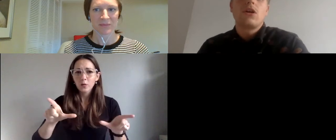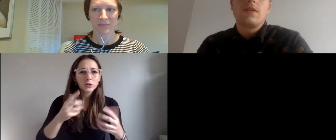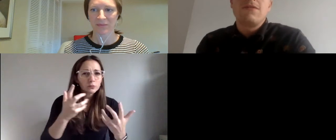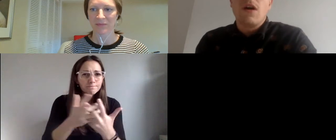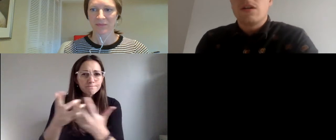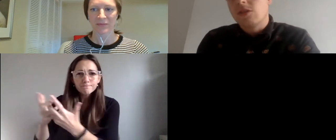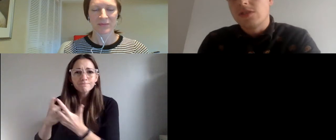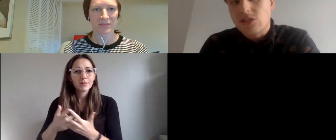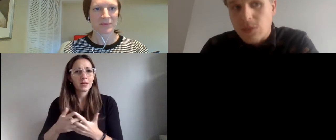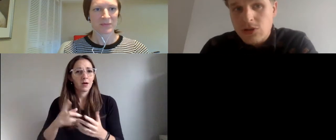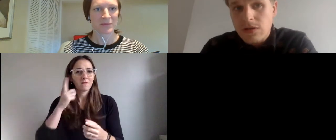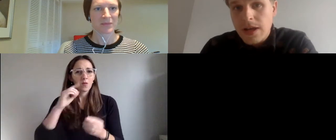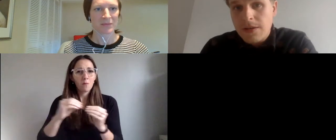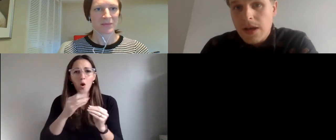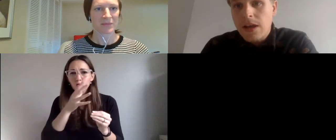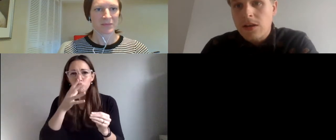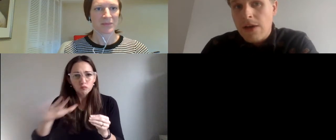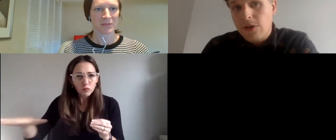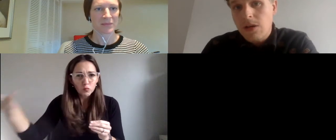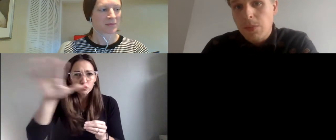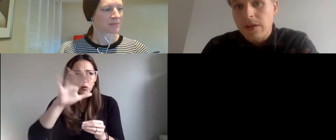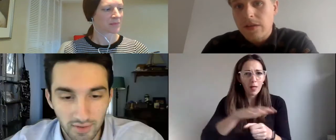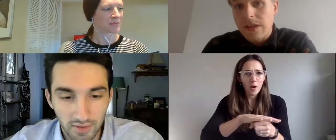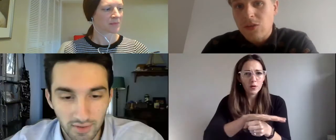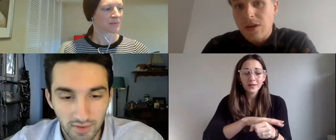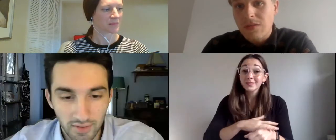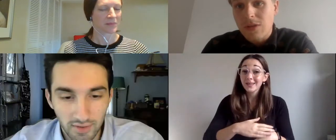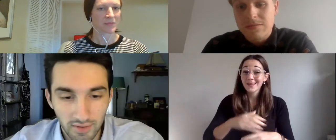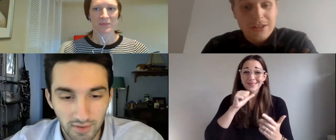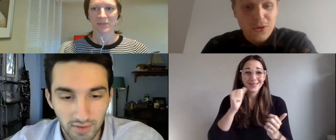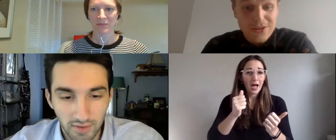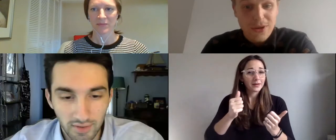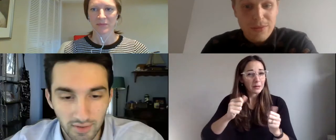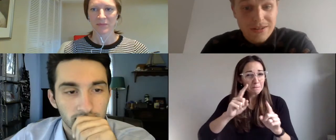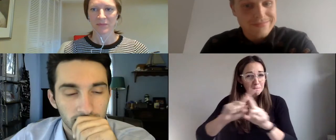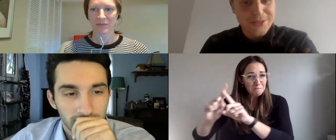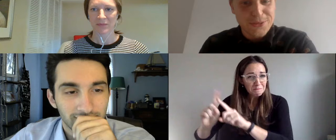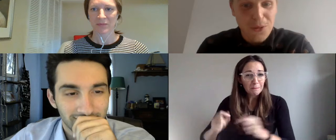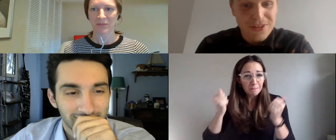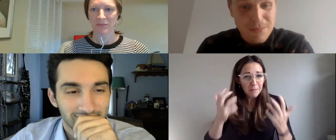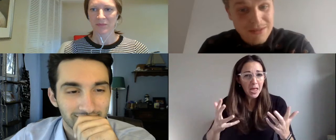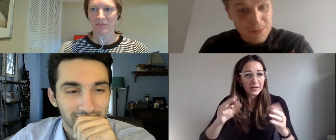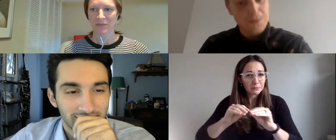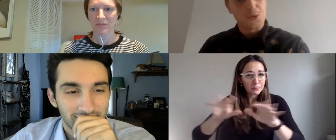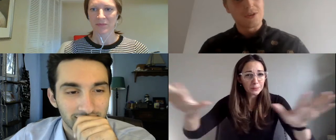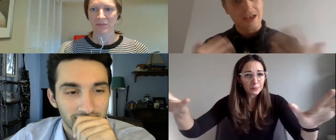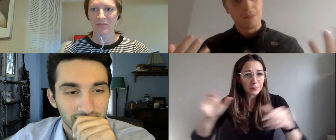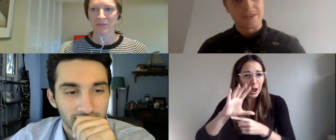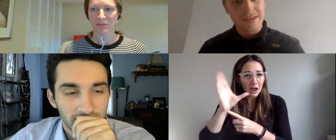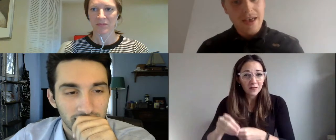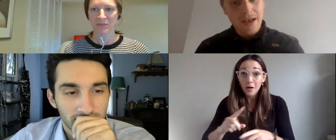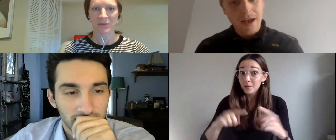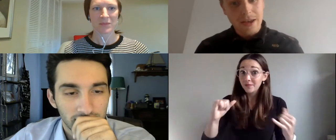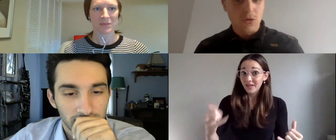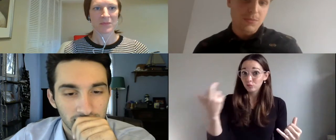haven't gone very far in terms of distribution yet in Africa, but that's one reason why I'm here, to hopefully meet people who can help